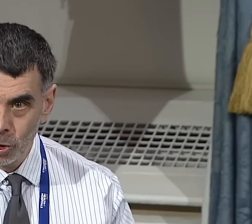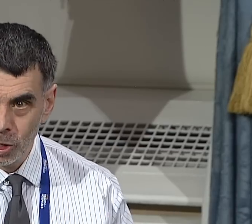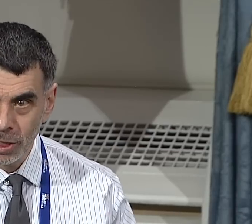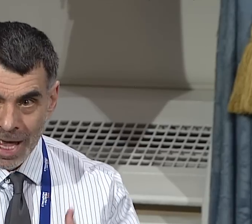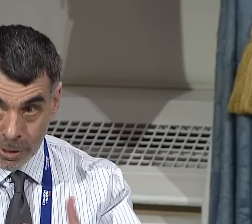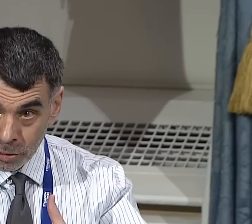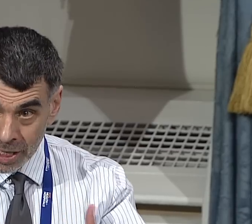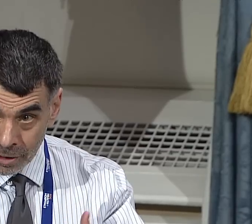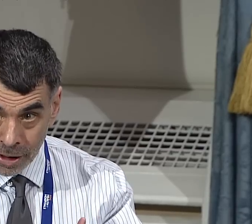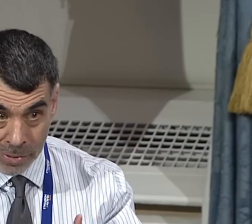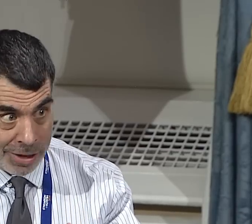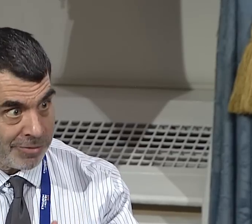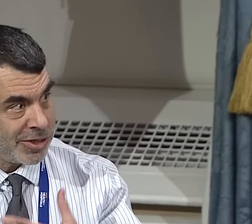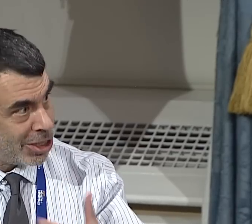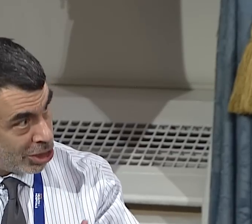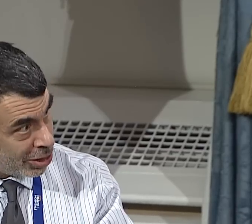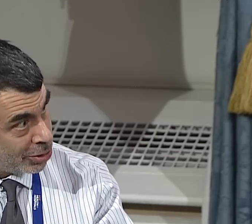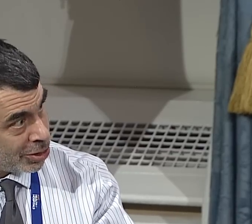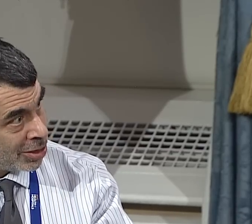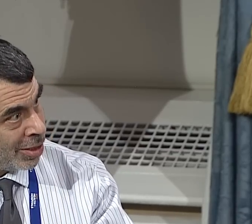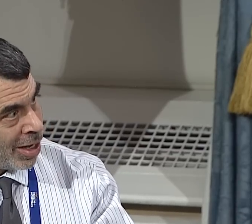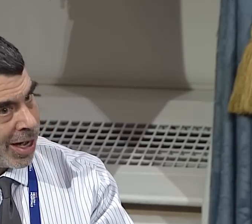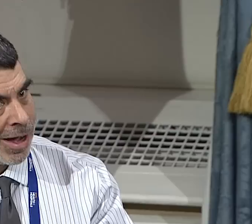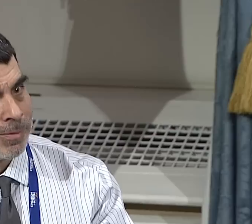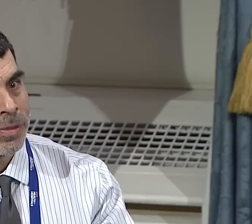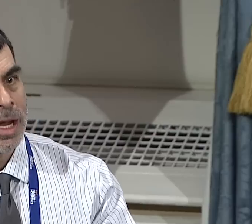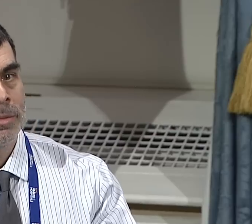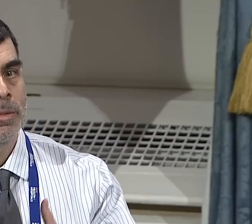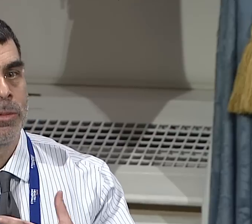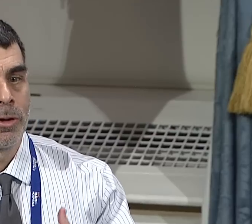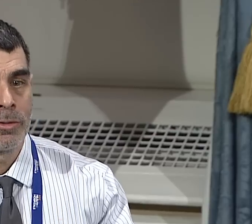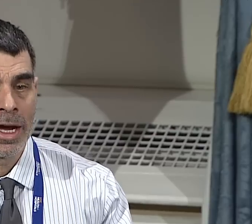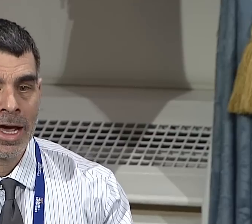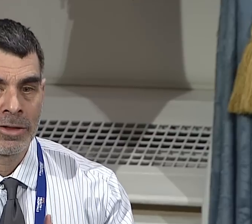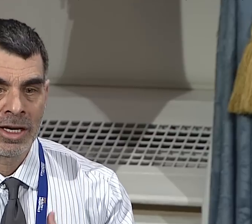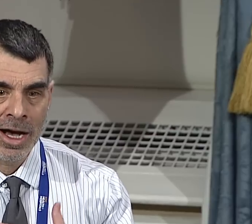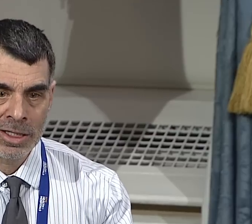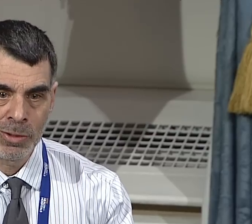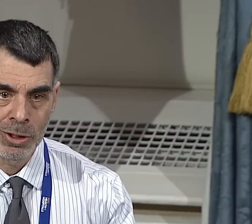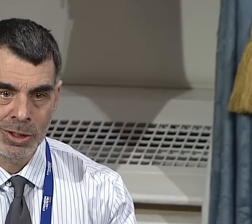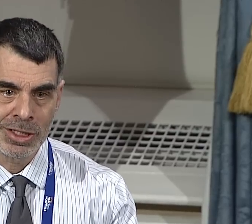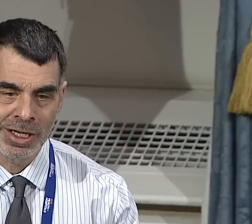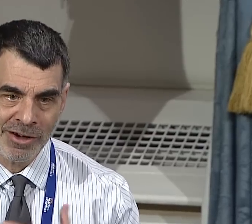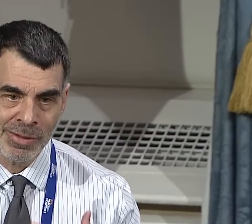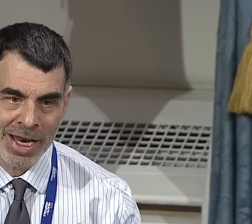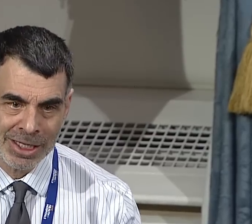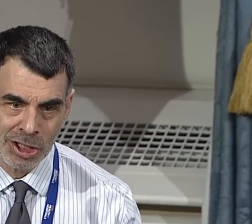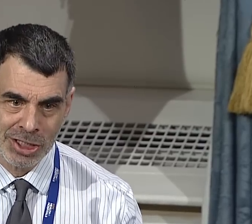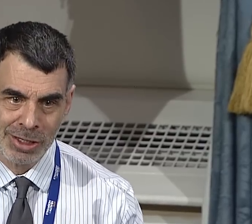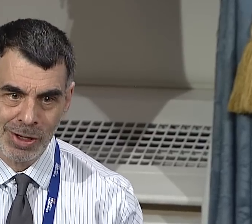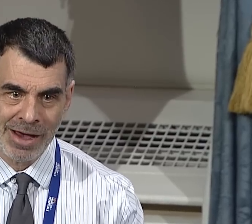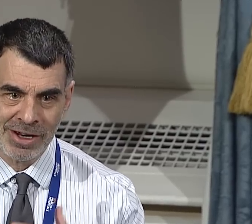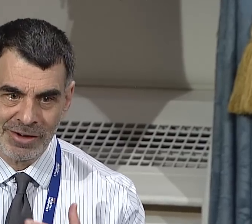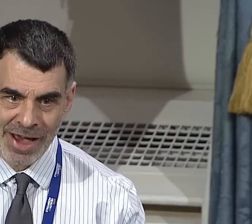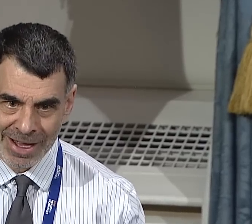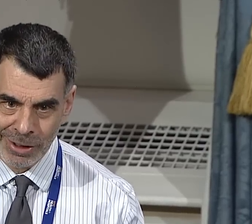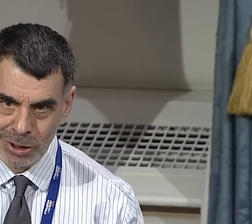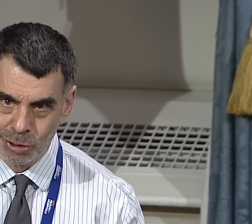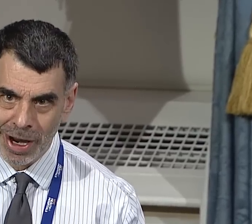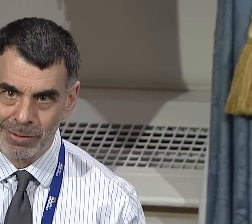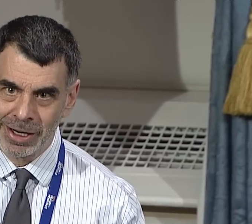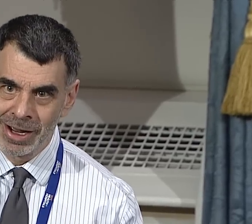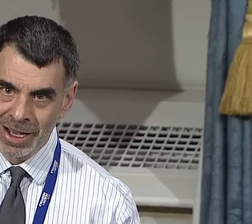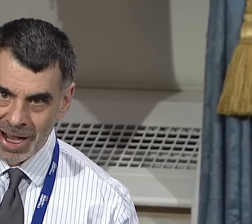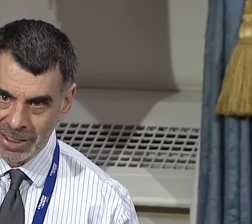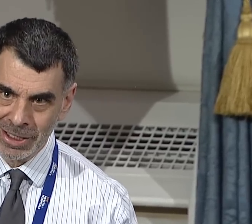confusing messages out there among physicians. People, health and hospitals as a government agency, we have an